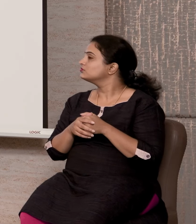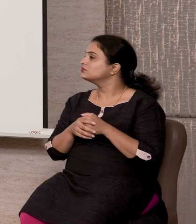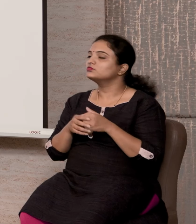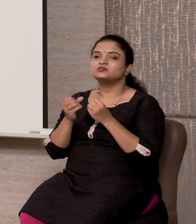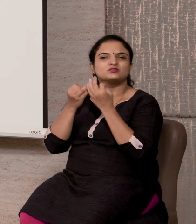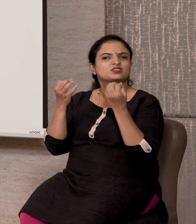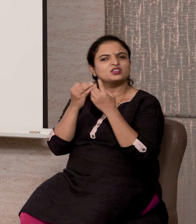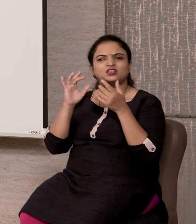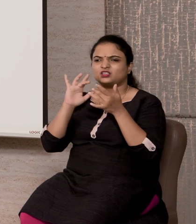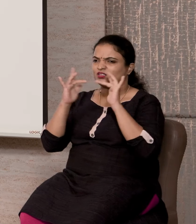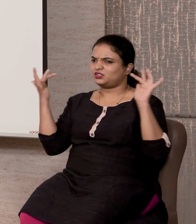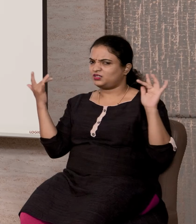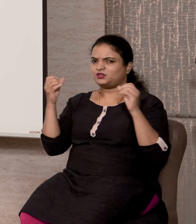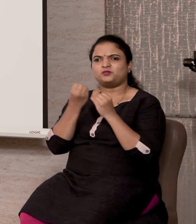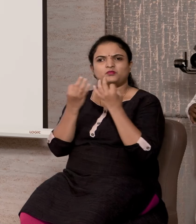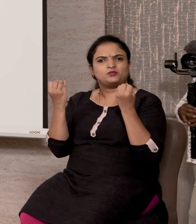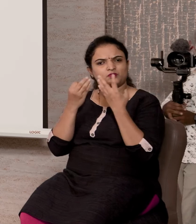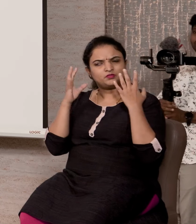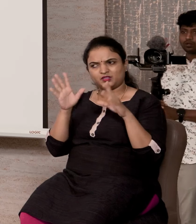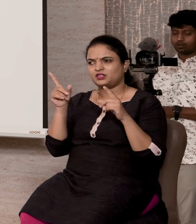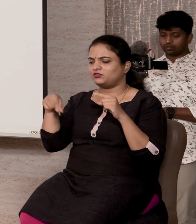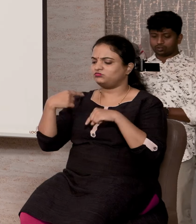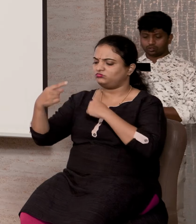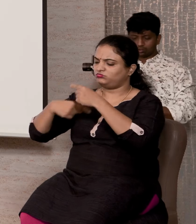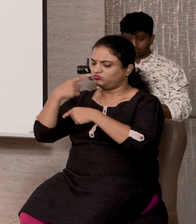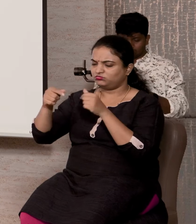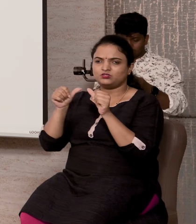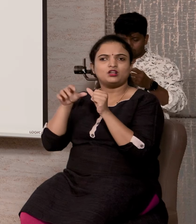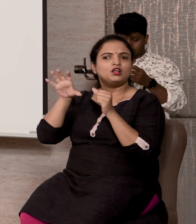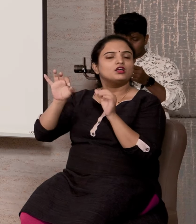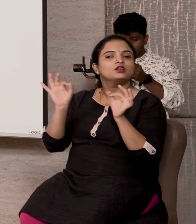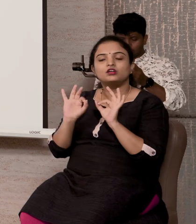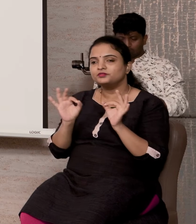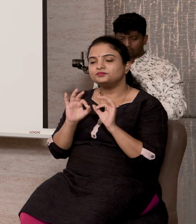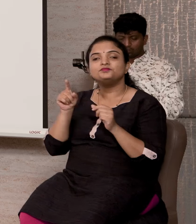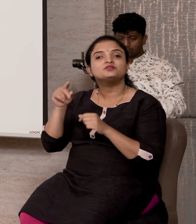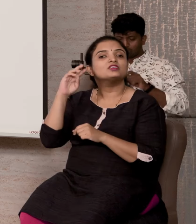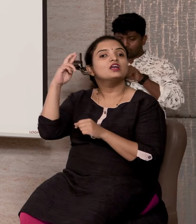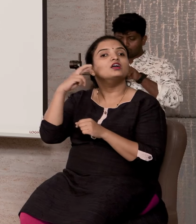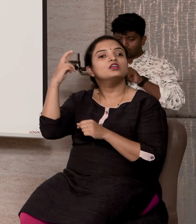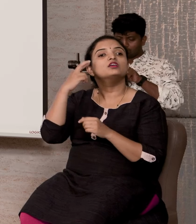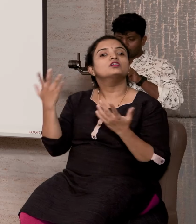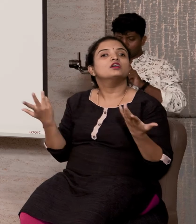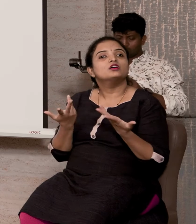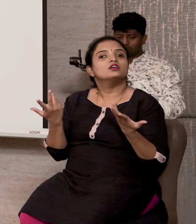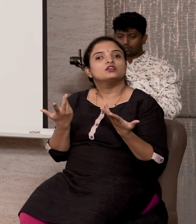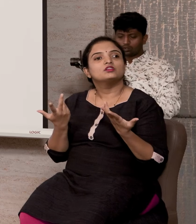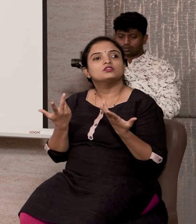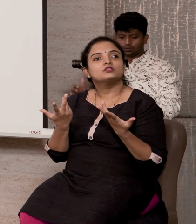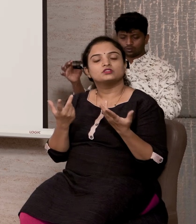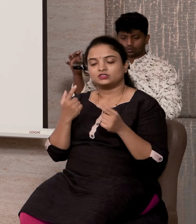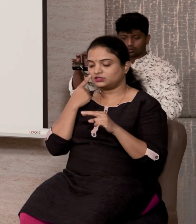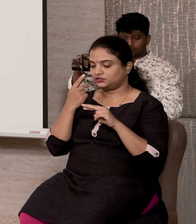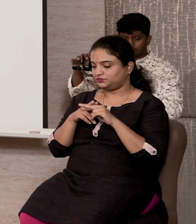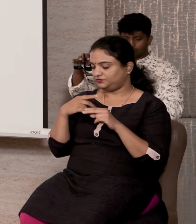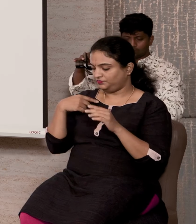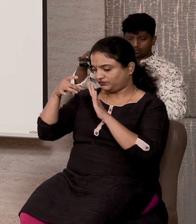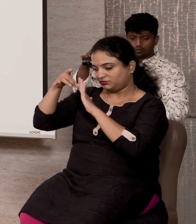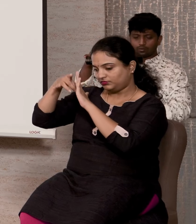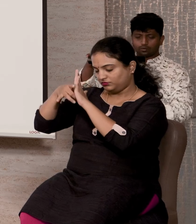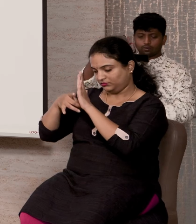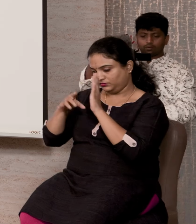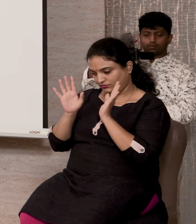of websites, our day-to-day apps that Rakesh mentioned, they're not accessible. What is the core reason behind, right? So if we delve deep into this